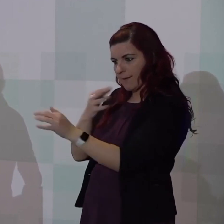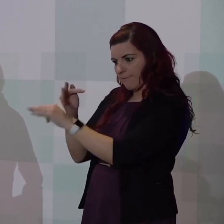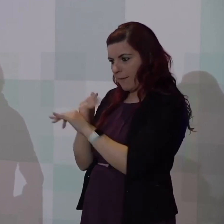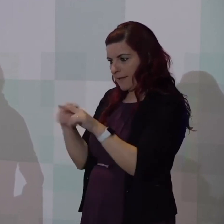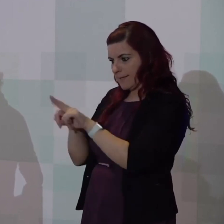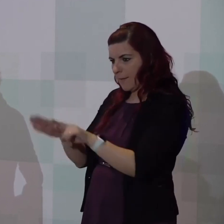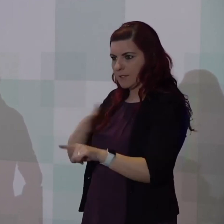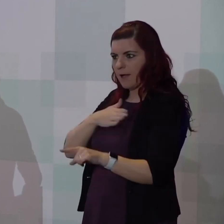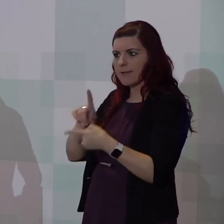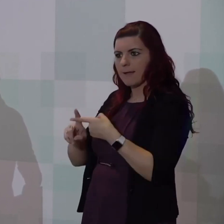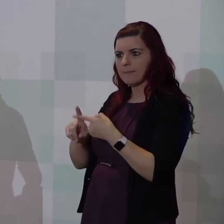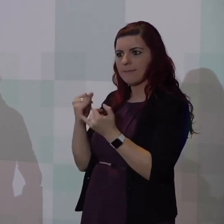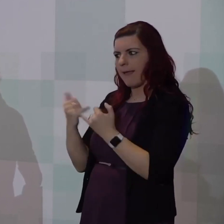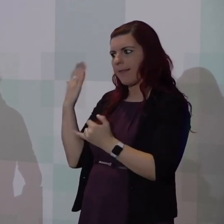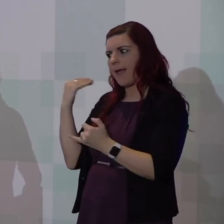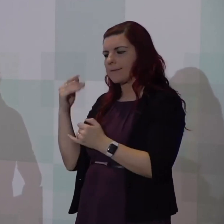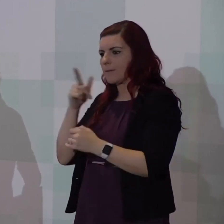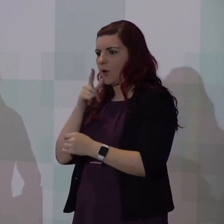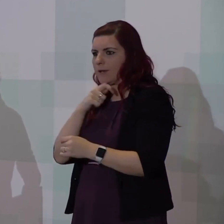And as the last speaker